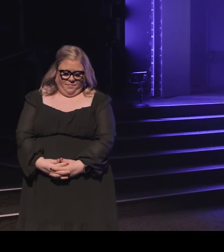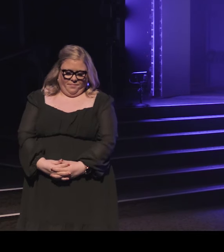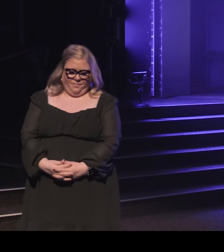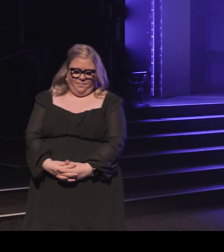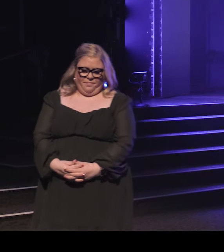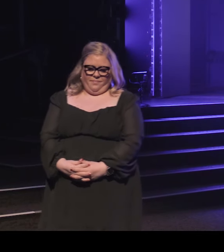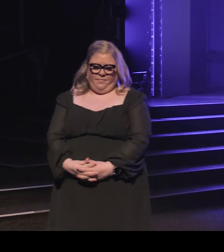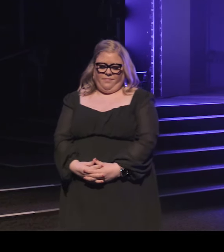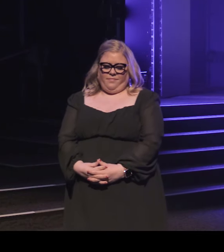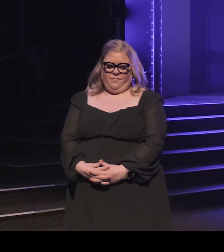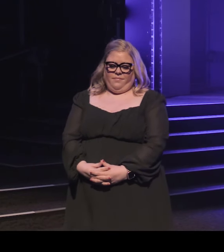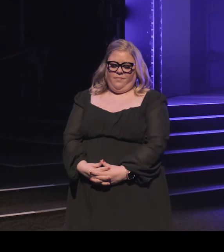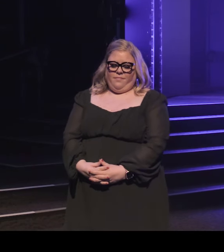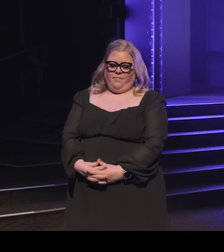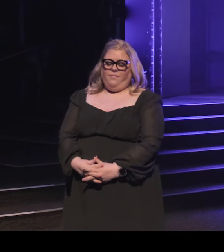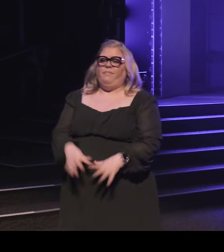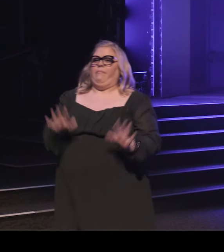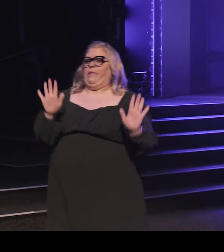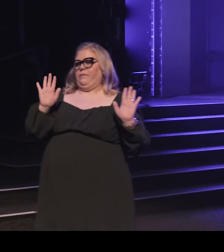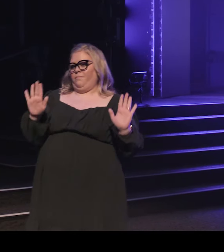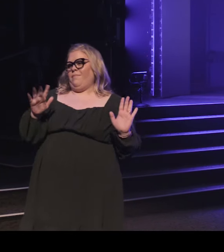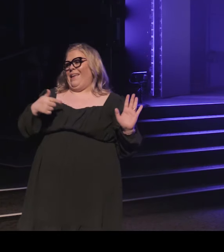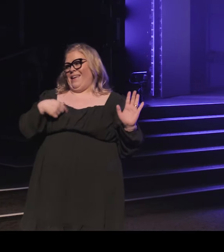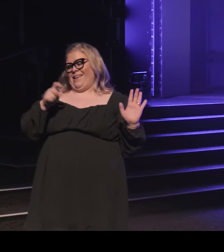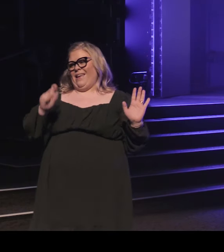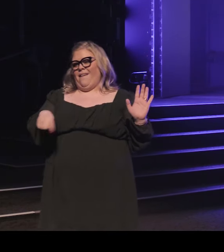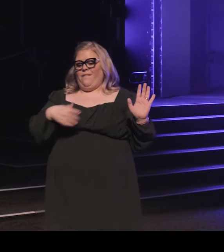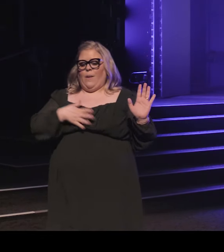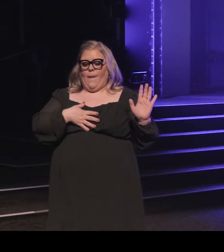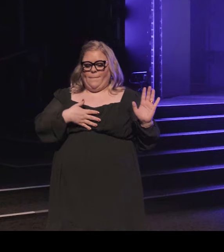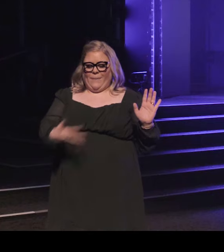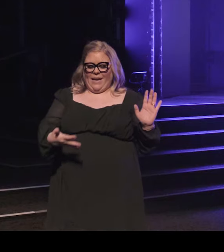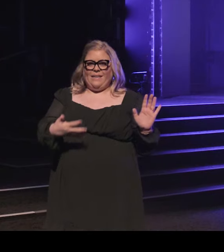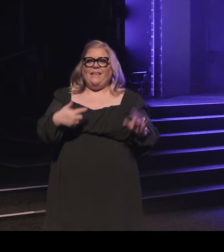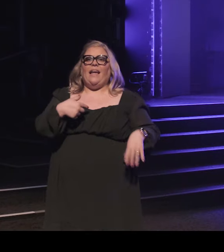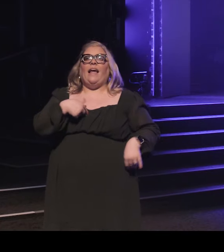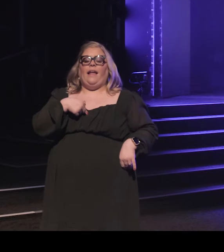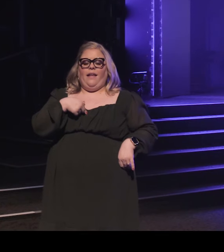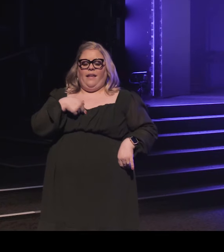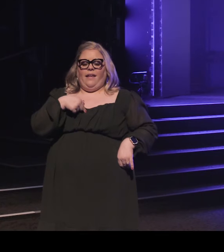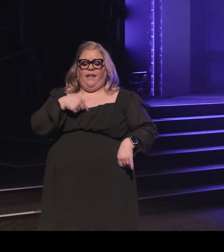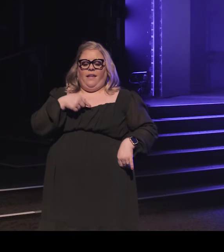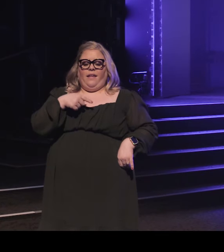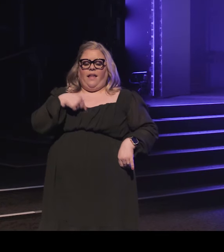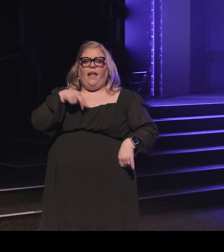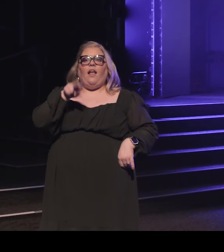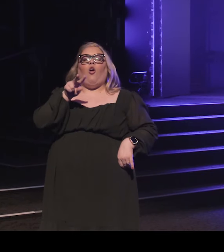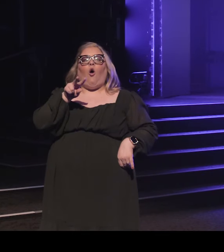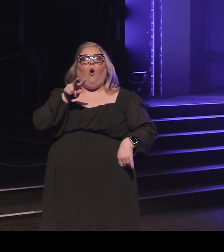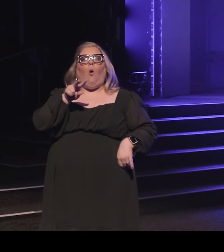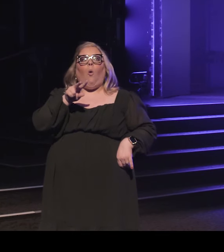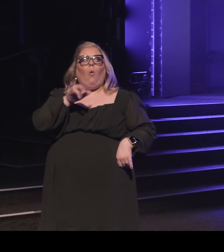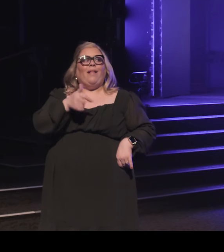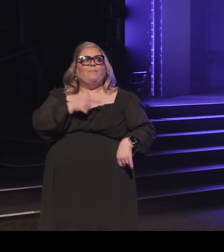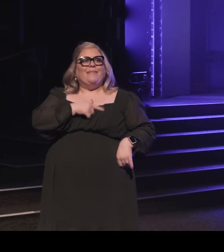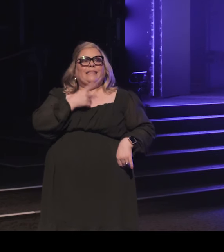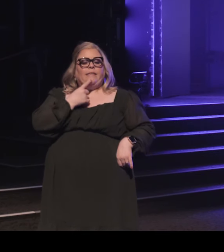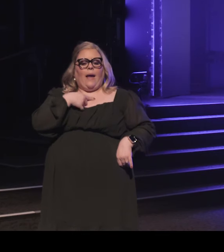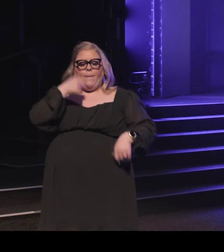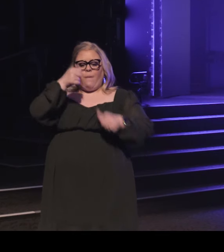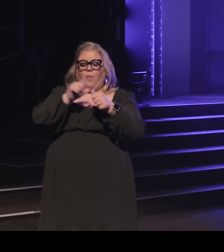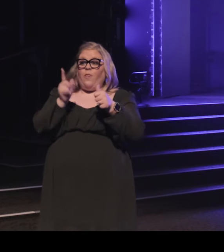So, I have to admit, I looked up there and I saw that's me. And I remembered the